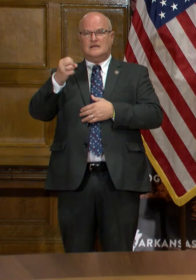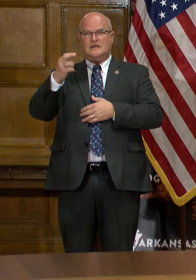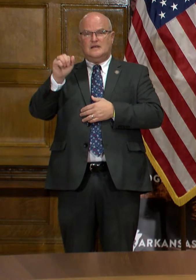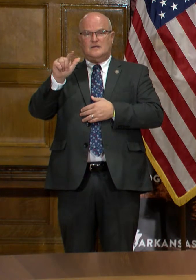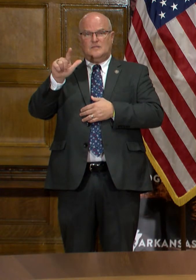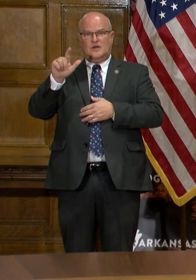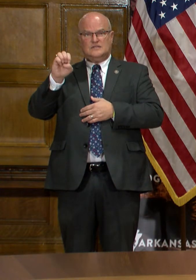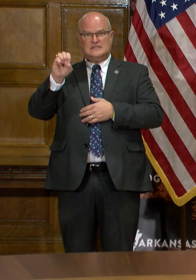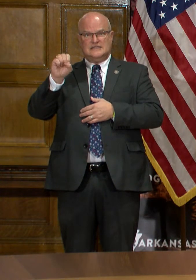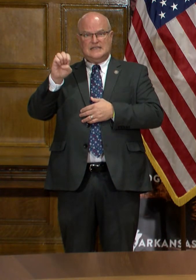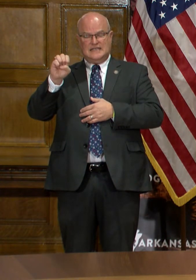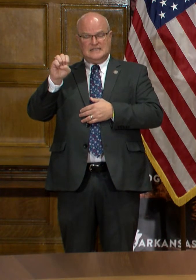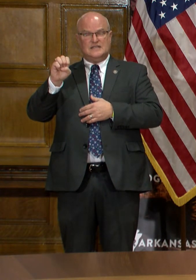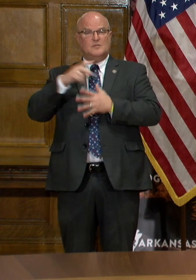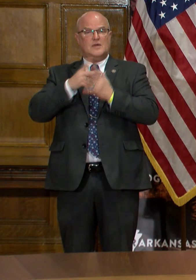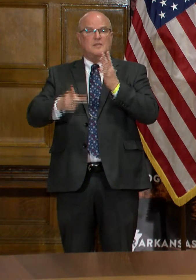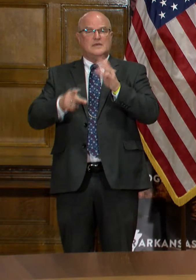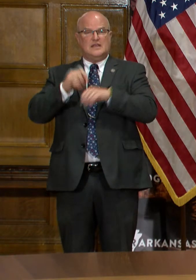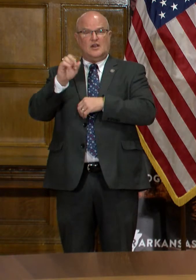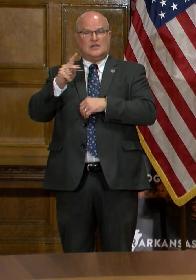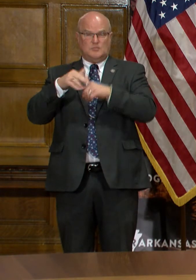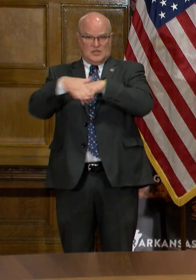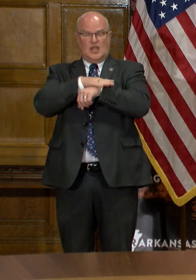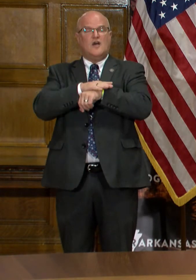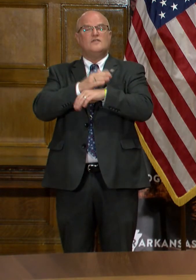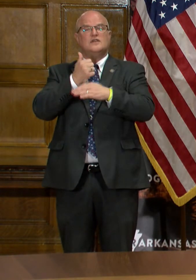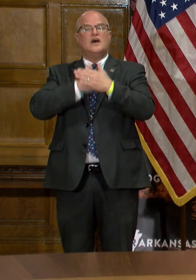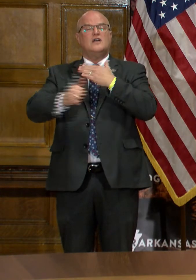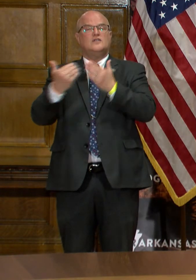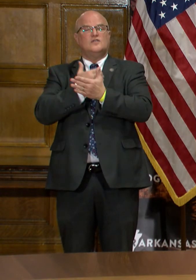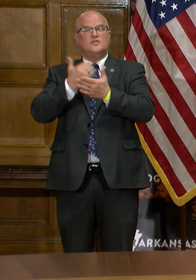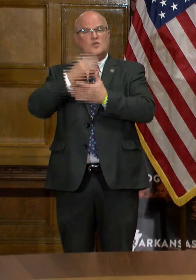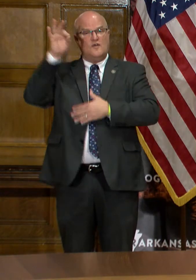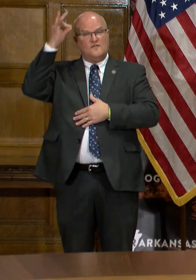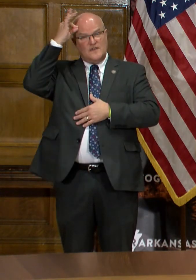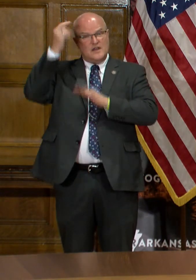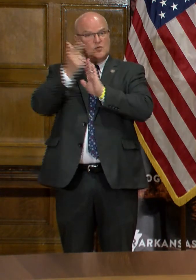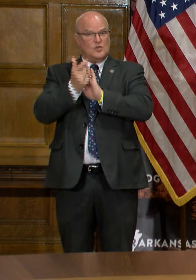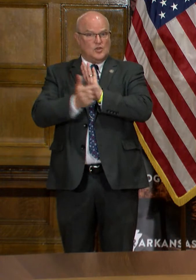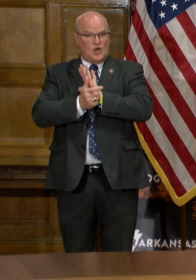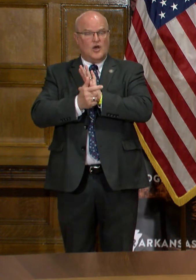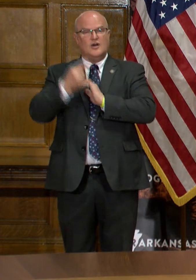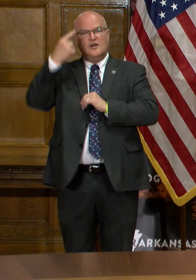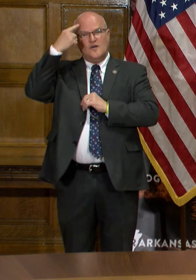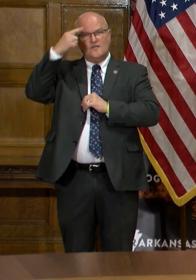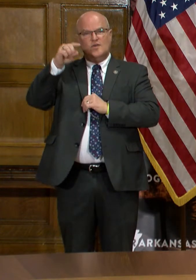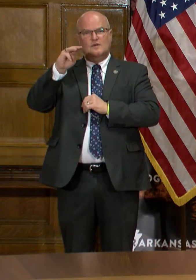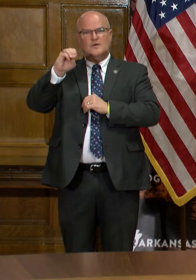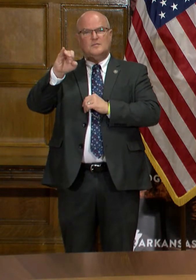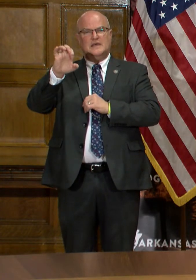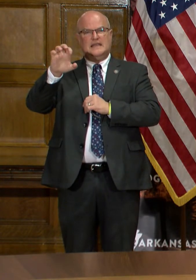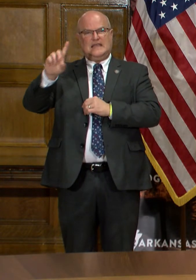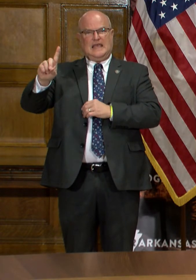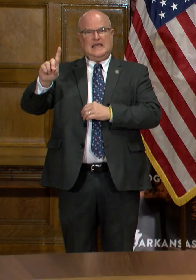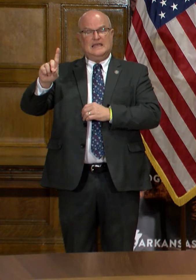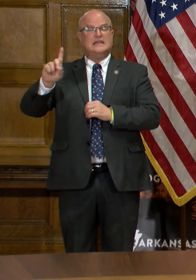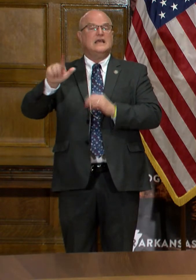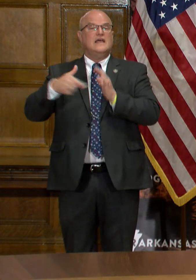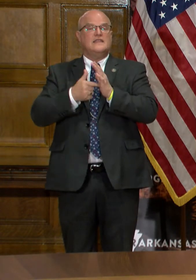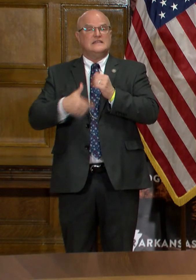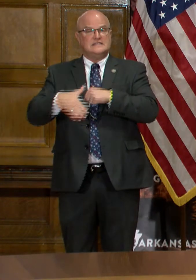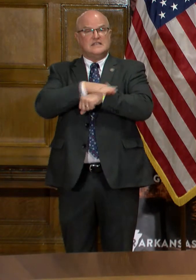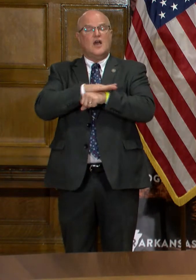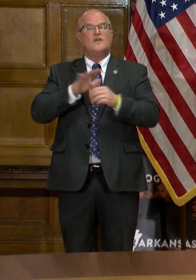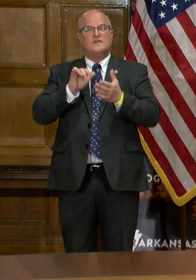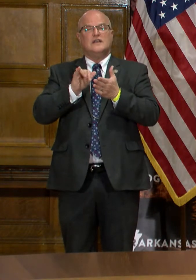population in Arkansas will now be covered under the new federal law for Medicaid. This is